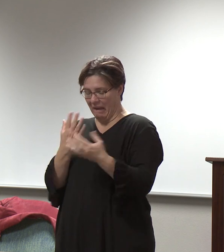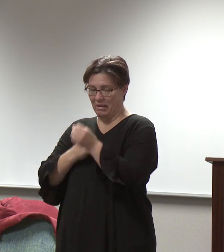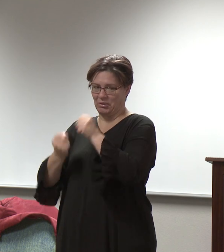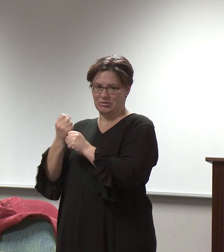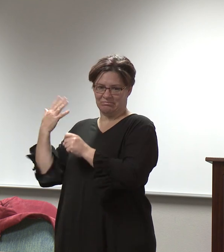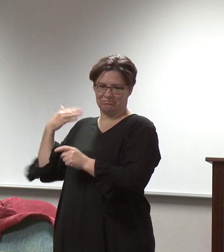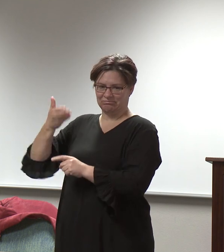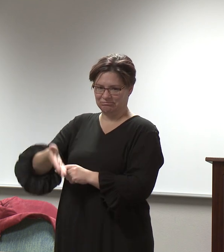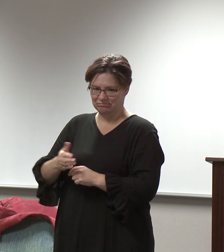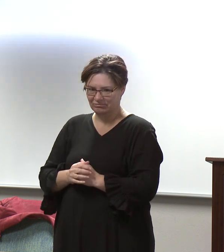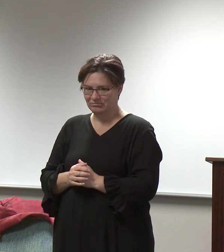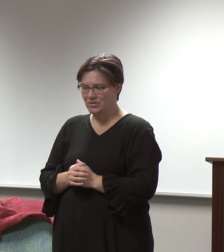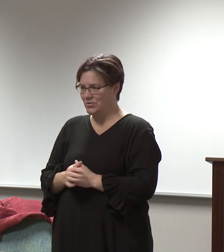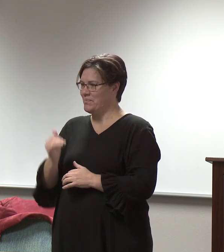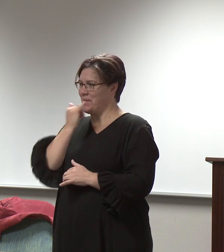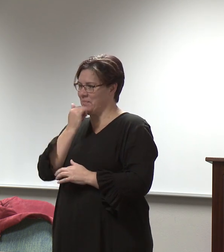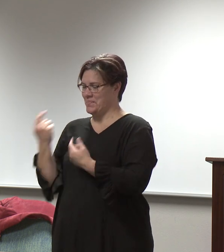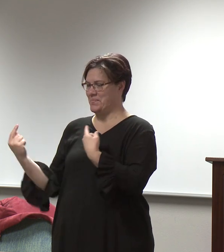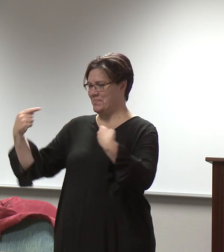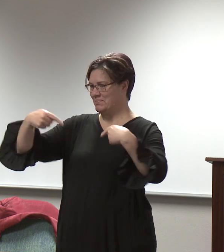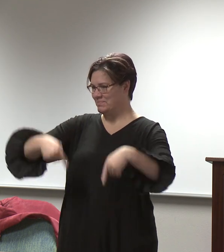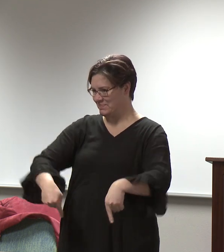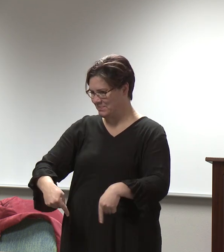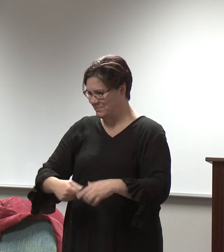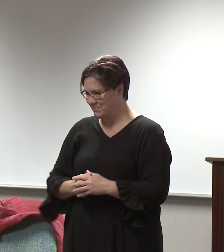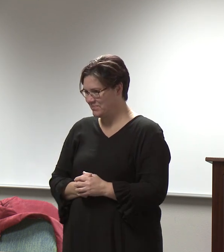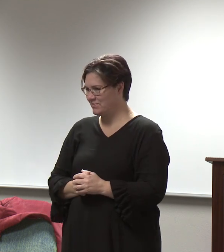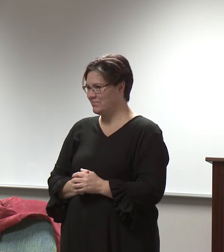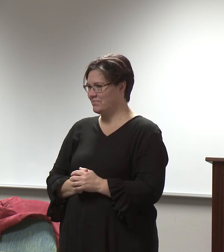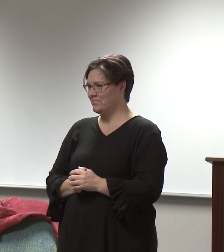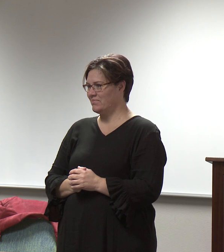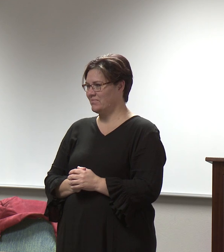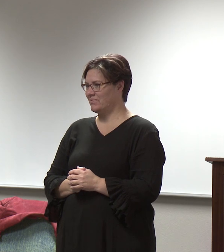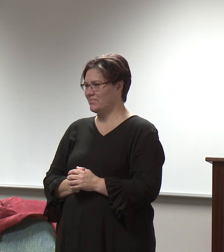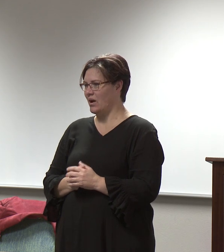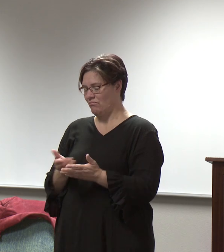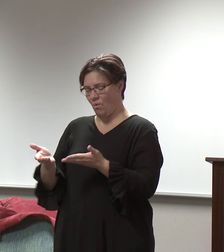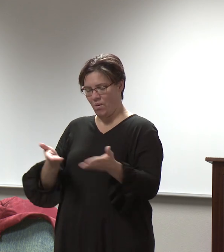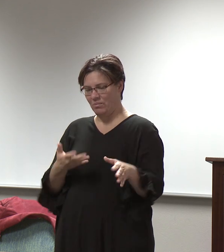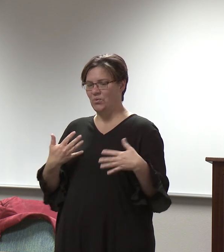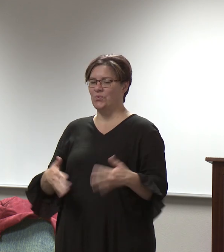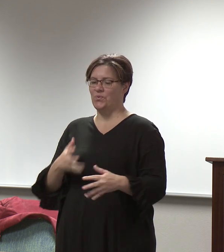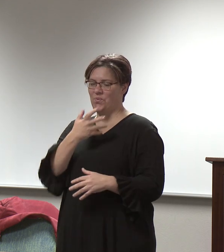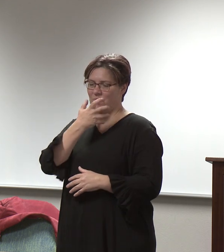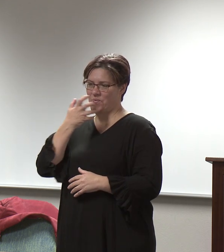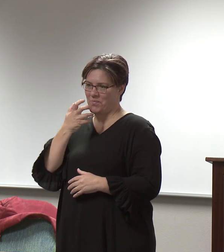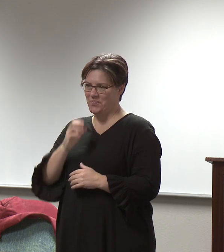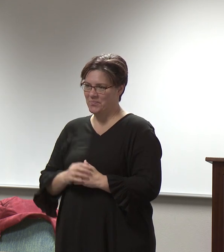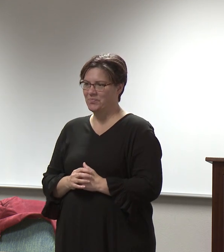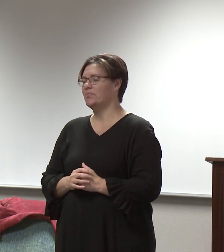And I'm glad to come back. And such a warm welcome. Thank you so much.